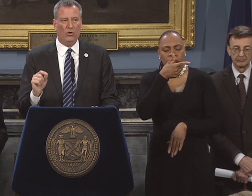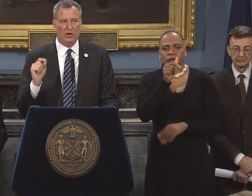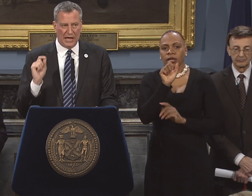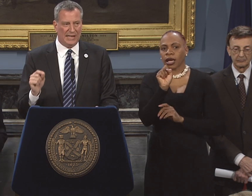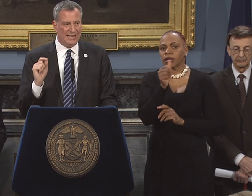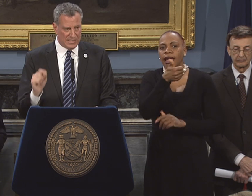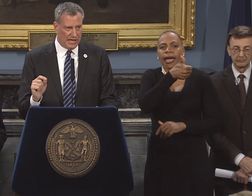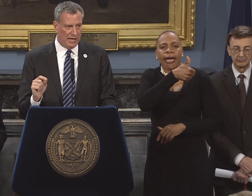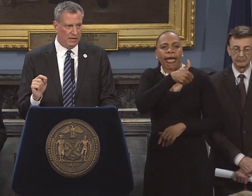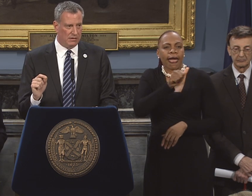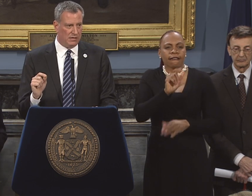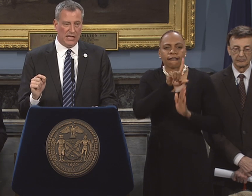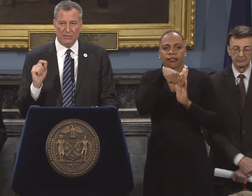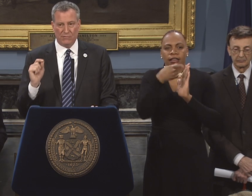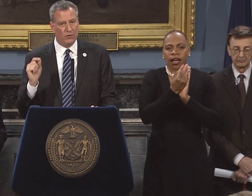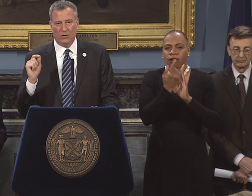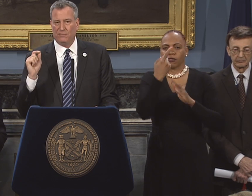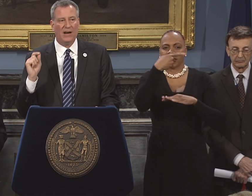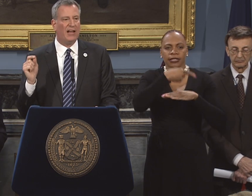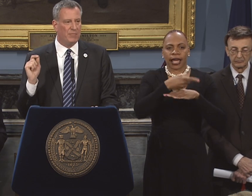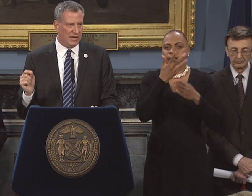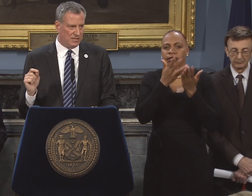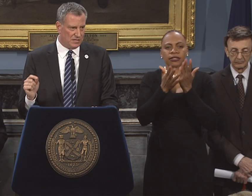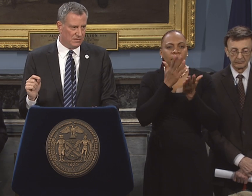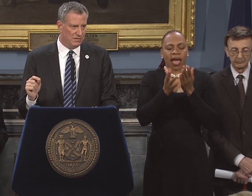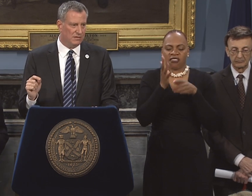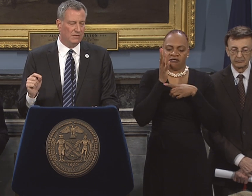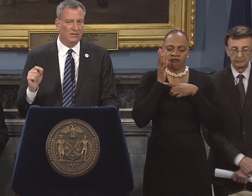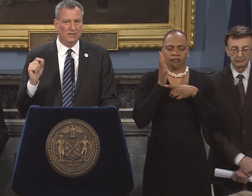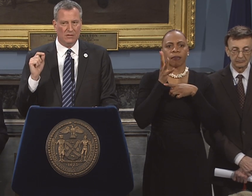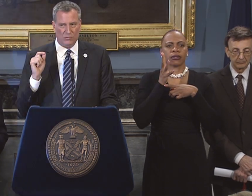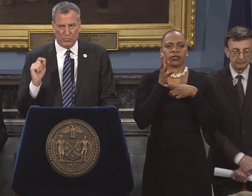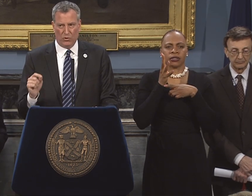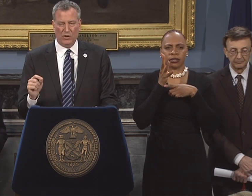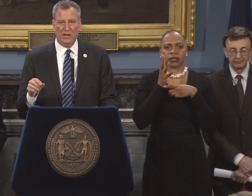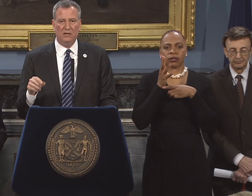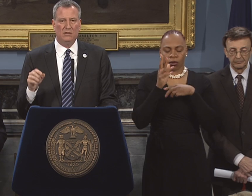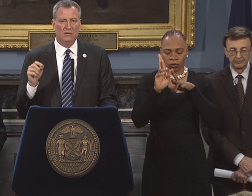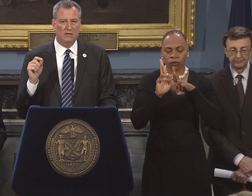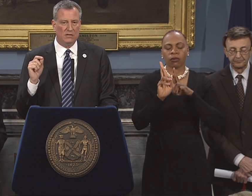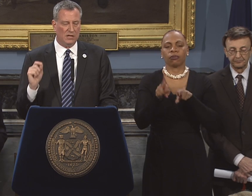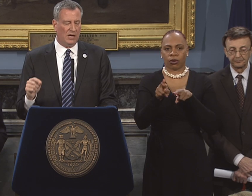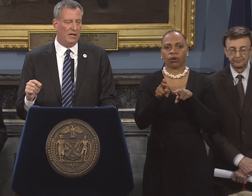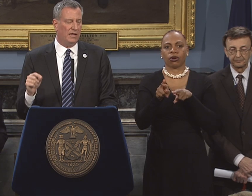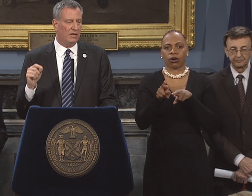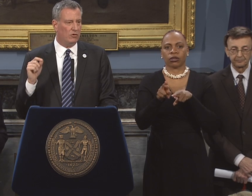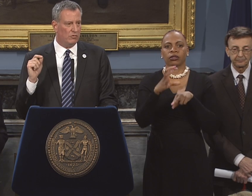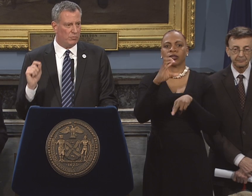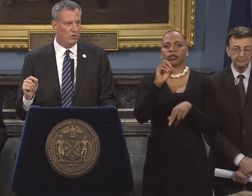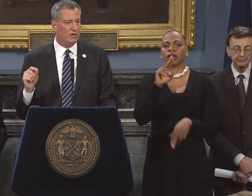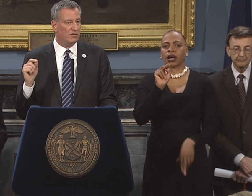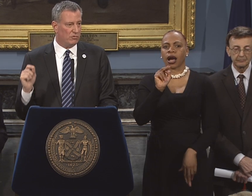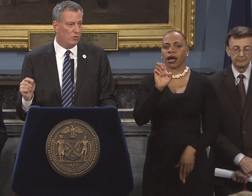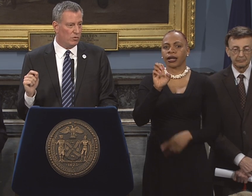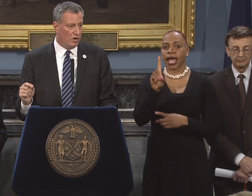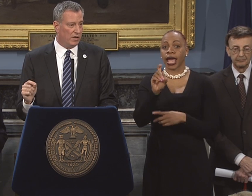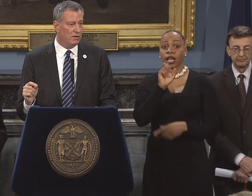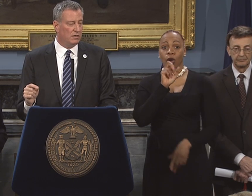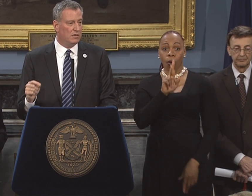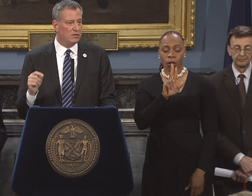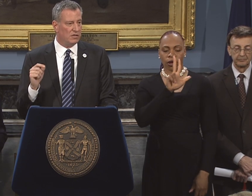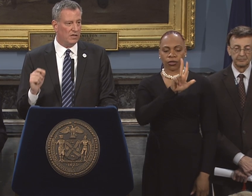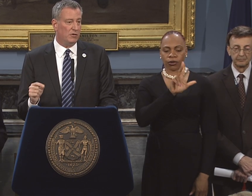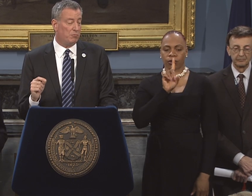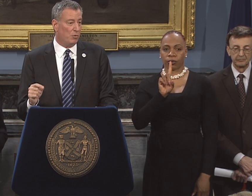any hour, any day, even for 5 minutes, report it to Con Ed or report it to